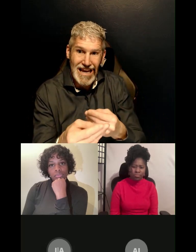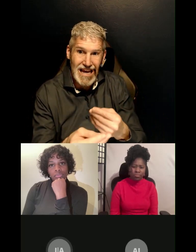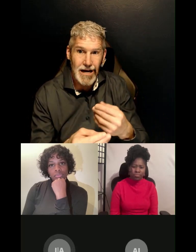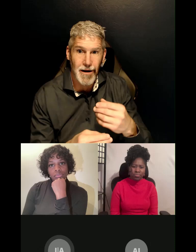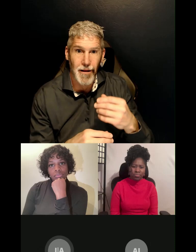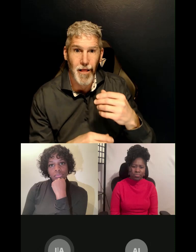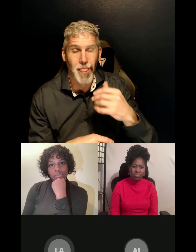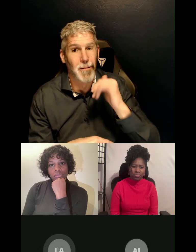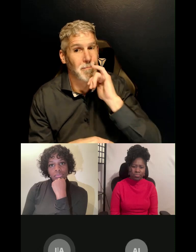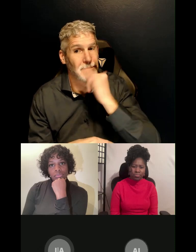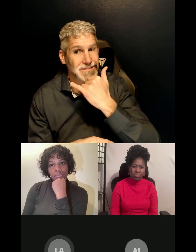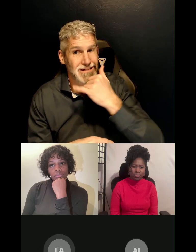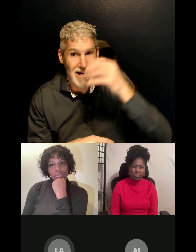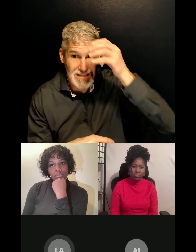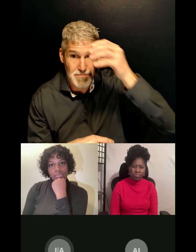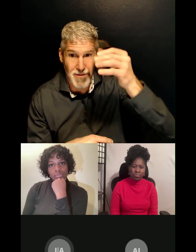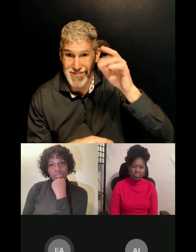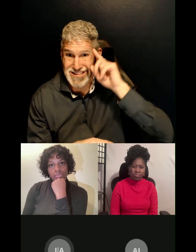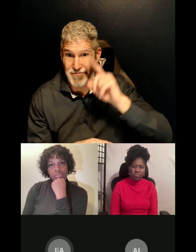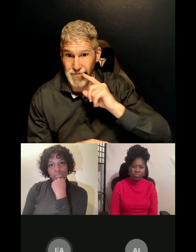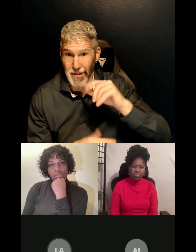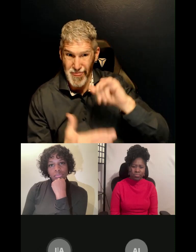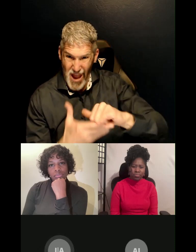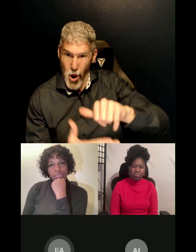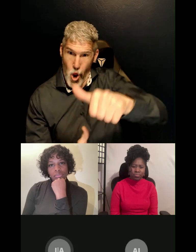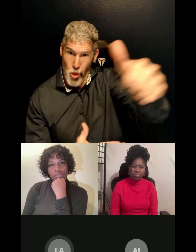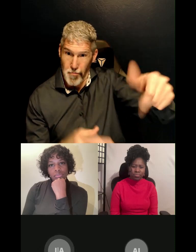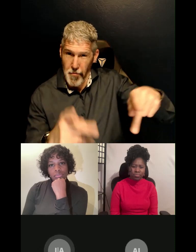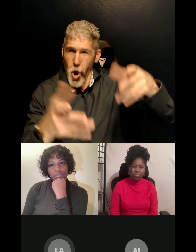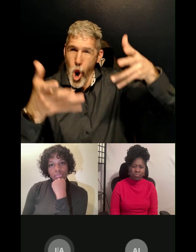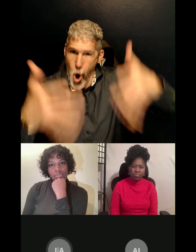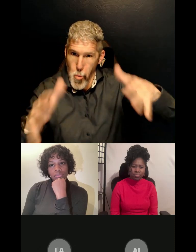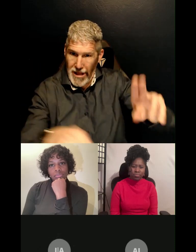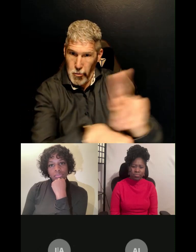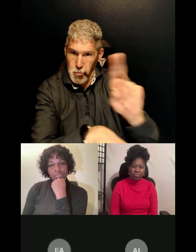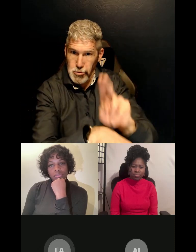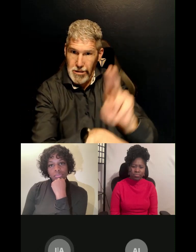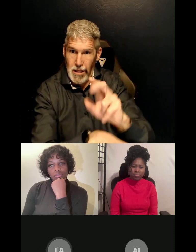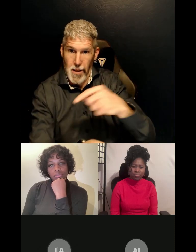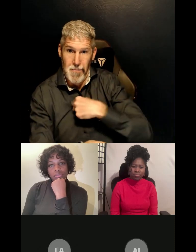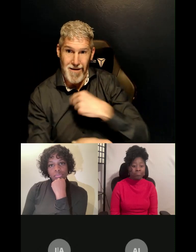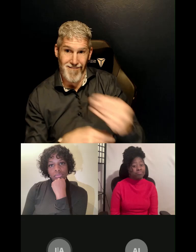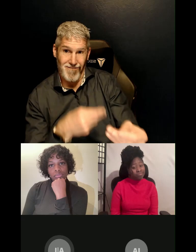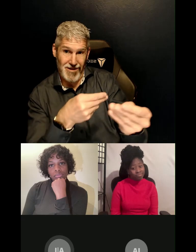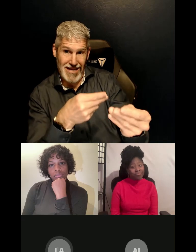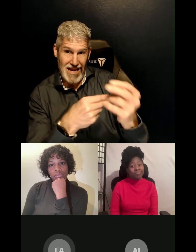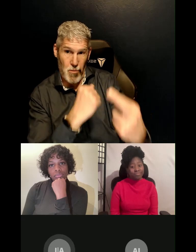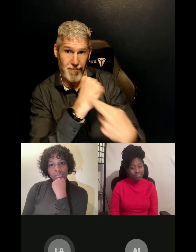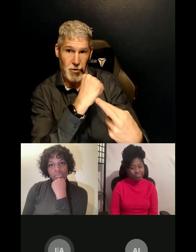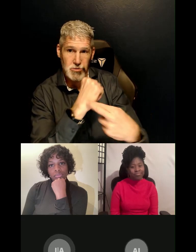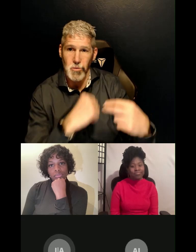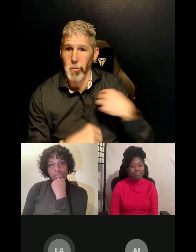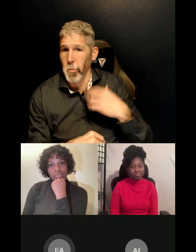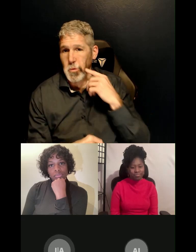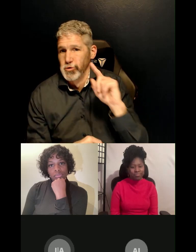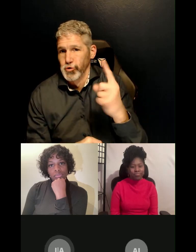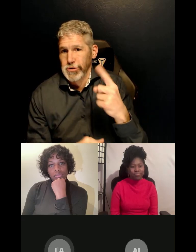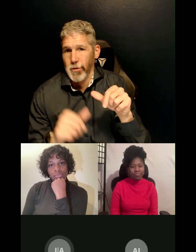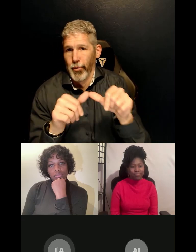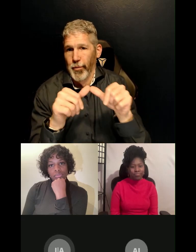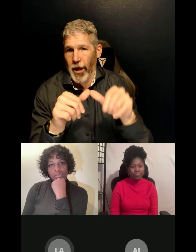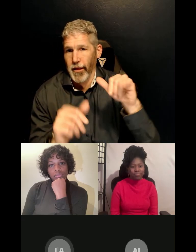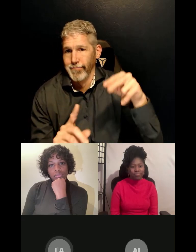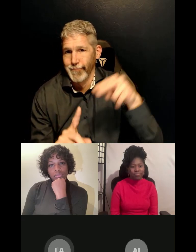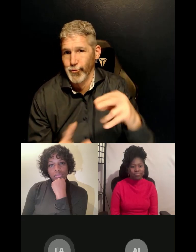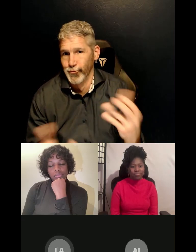key. So if we keep on feeding into the misconception of what other people are already